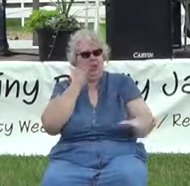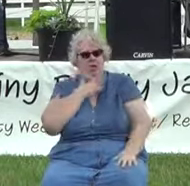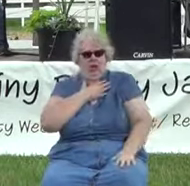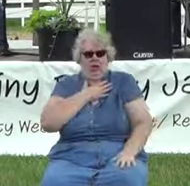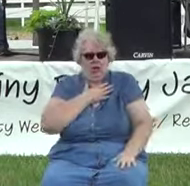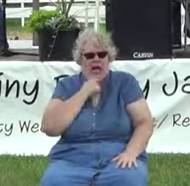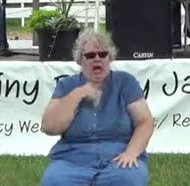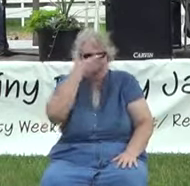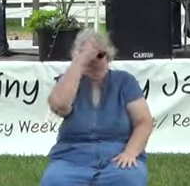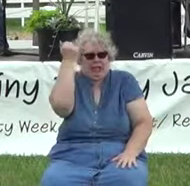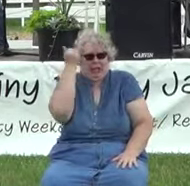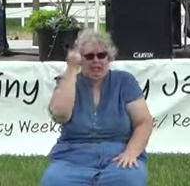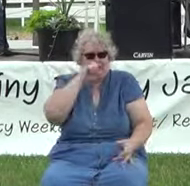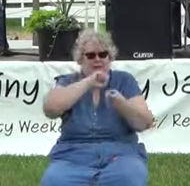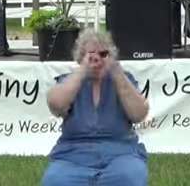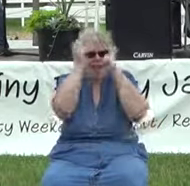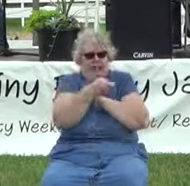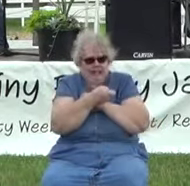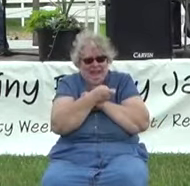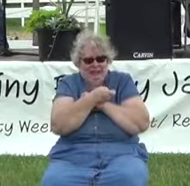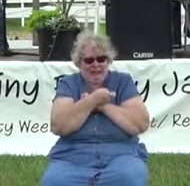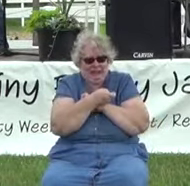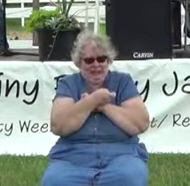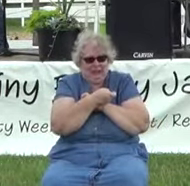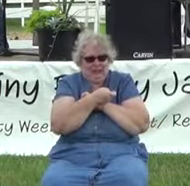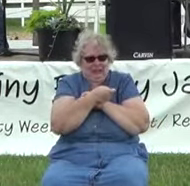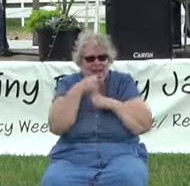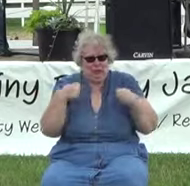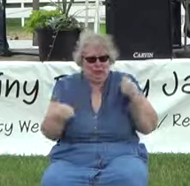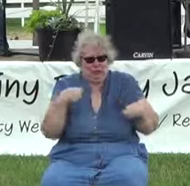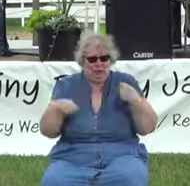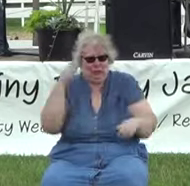said, I forgot to change my drum head.